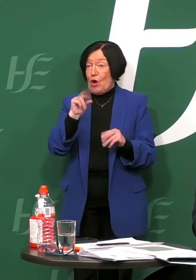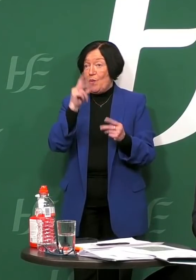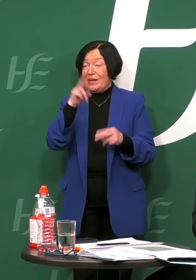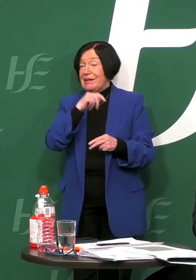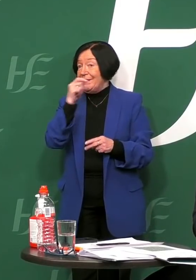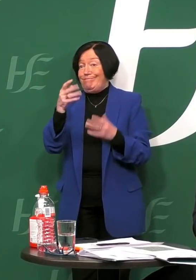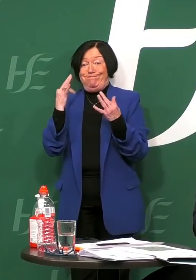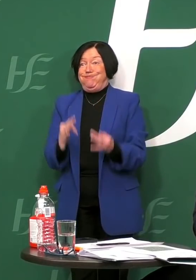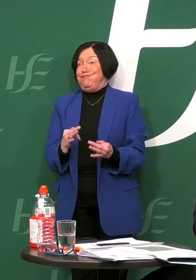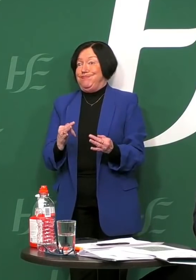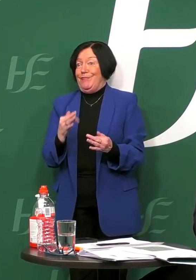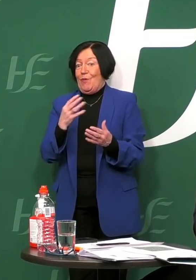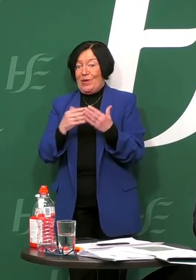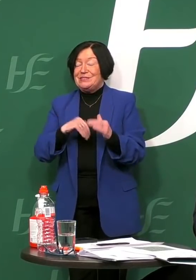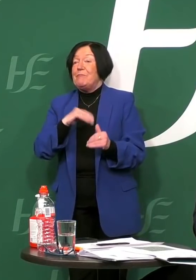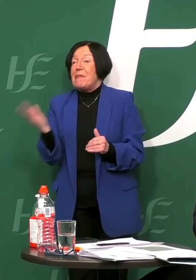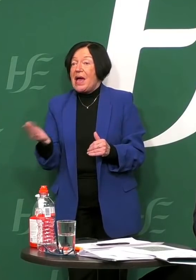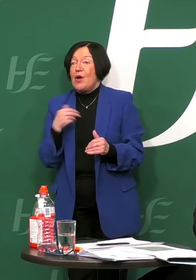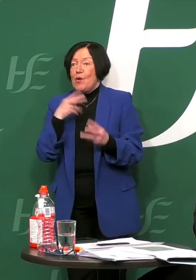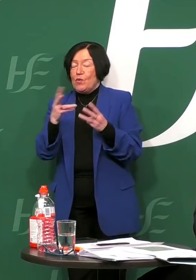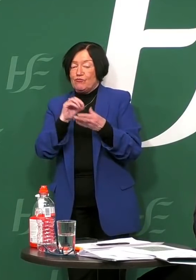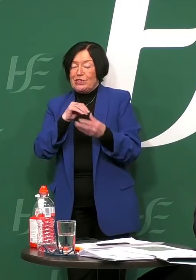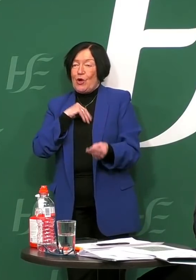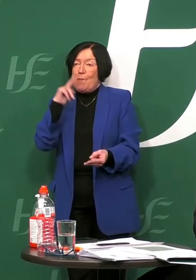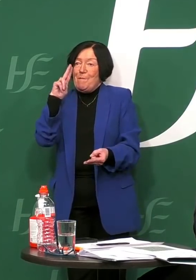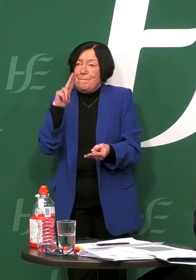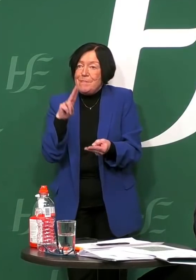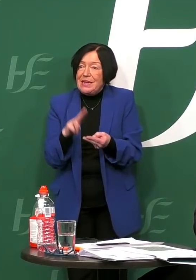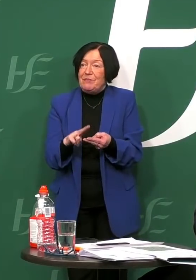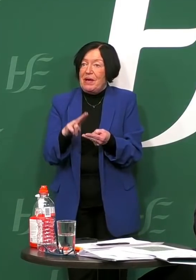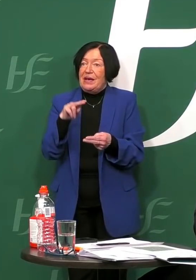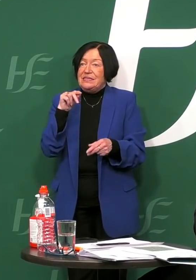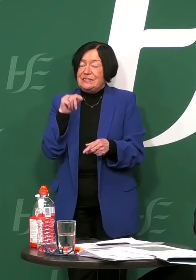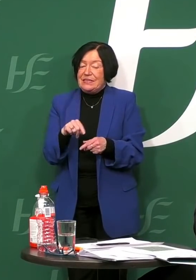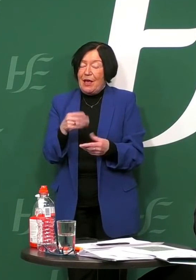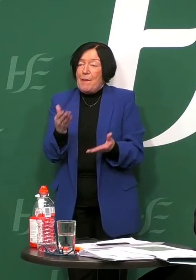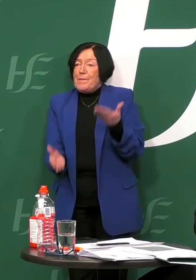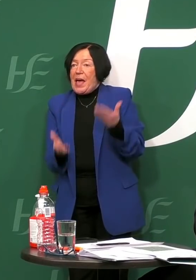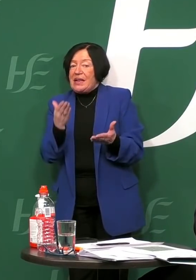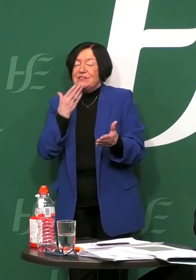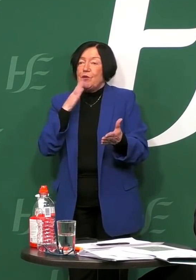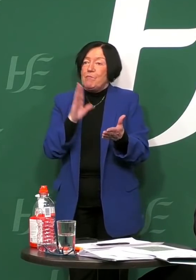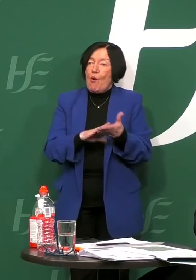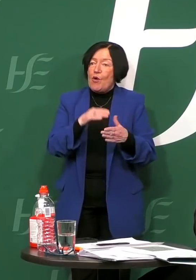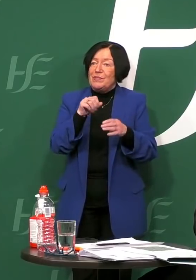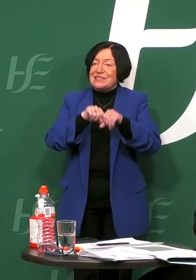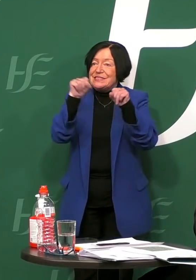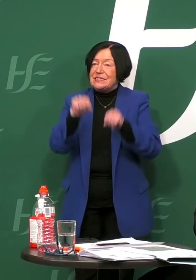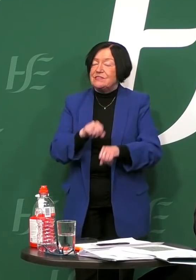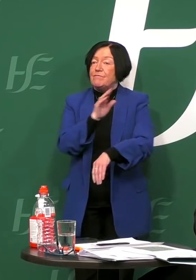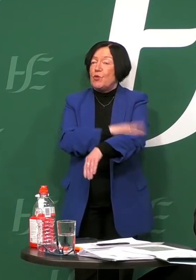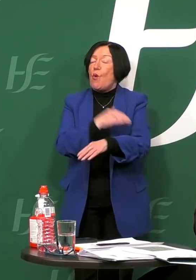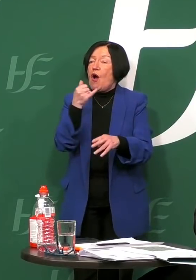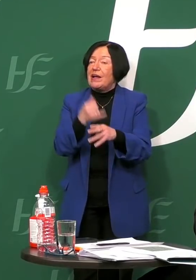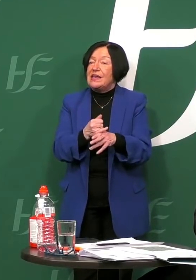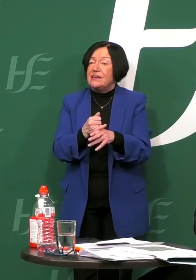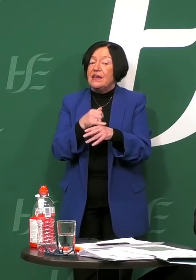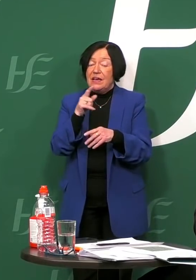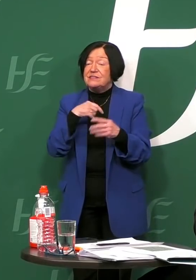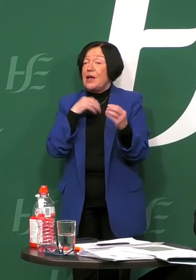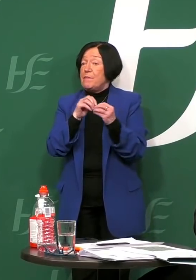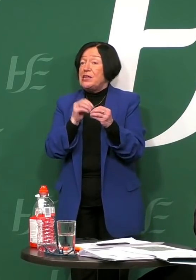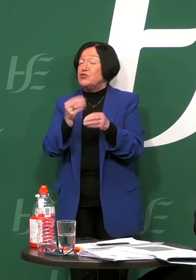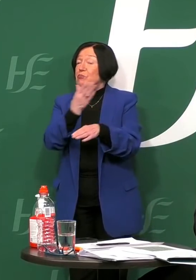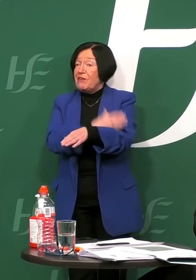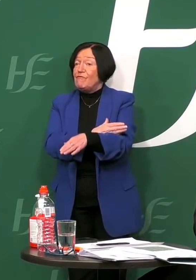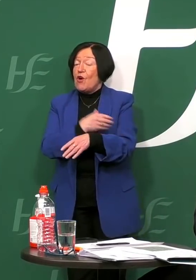give guarantee in terms of demand. What we'll do is work to minimise that in terms of trying to balance the appointment-based system with the walk-ins. As I mentioned earlier,